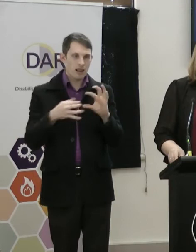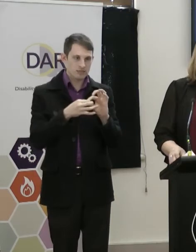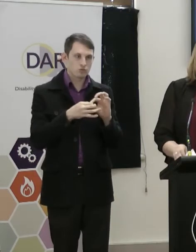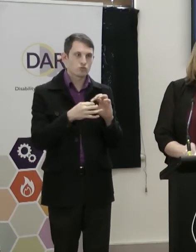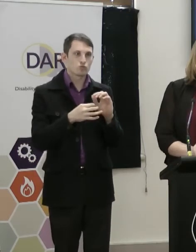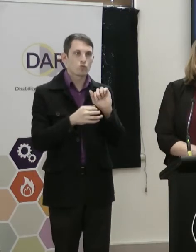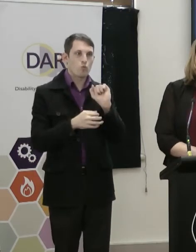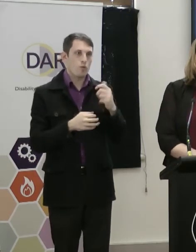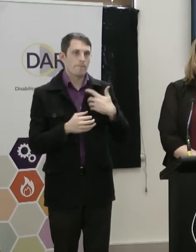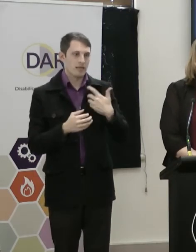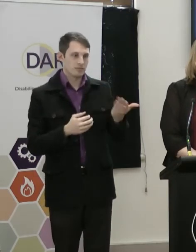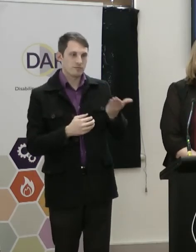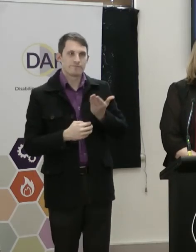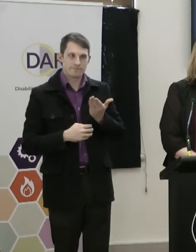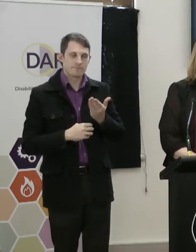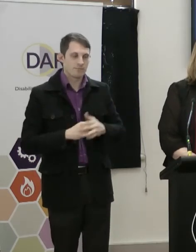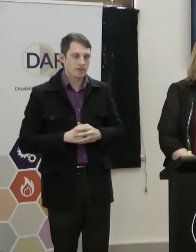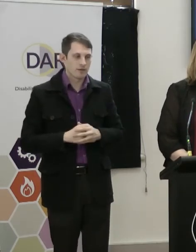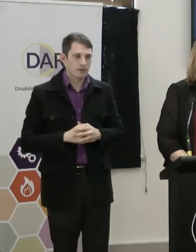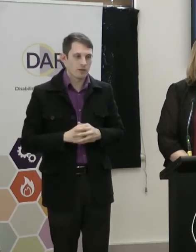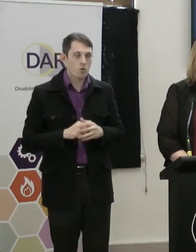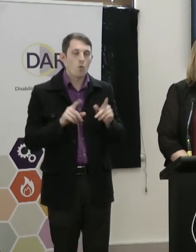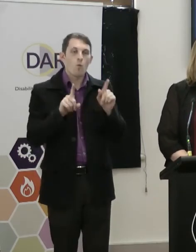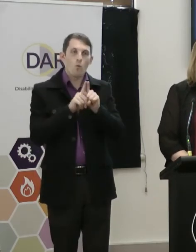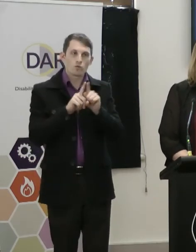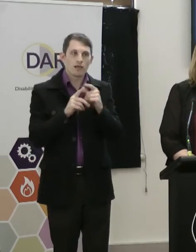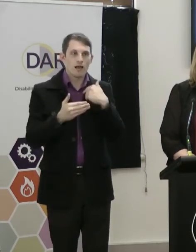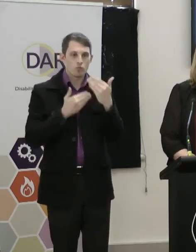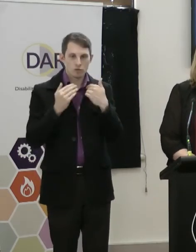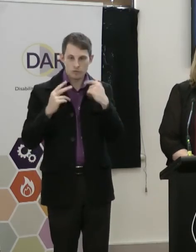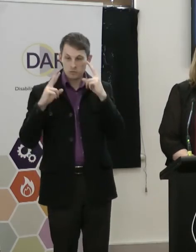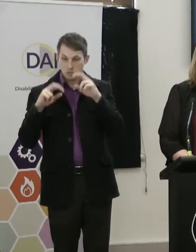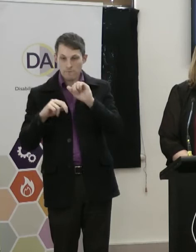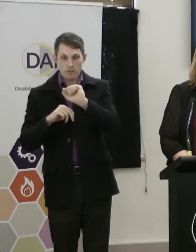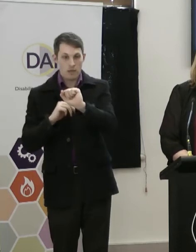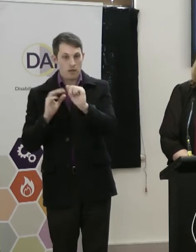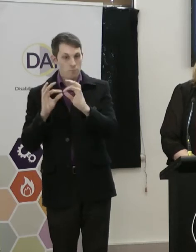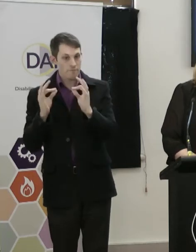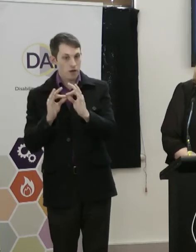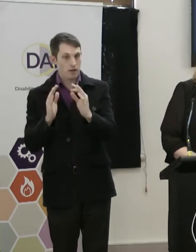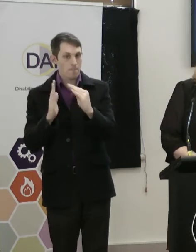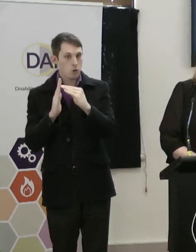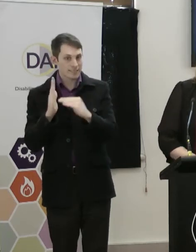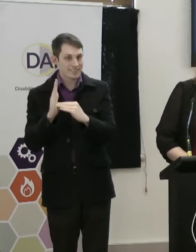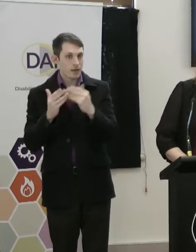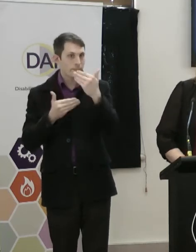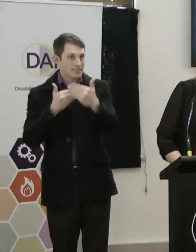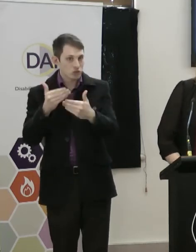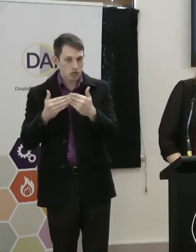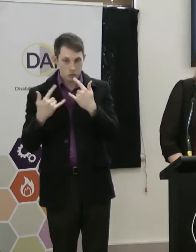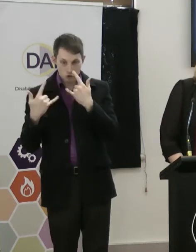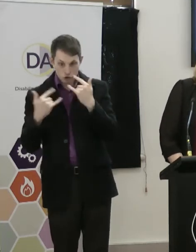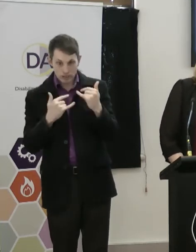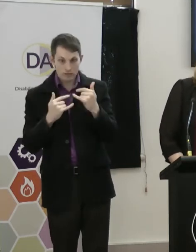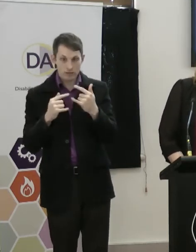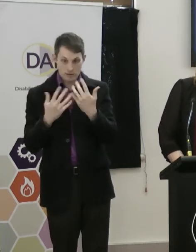us. Part of that process also involves us looking at policies and procedures that a provider has in place to ensure that they're in place